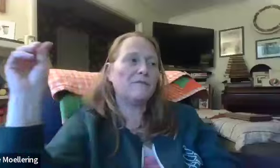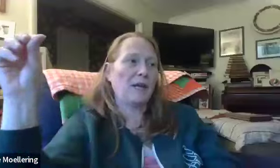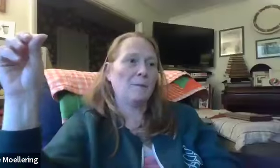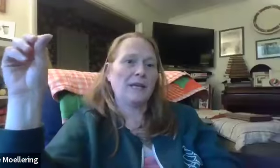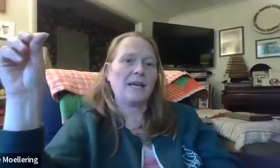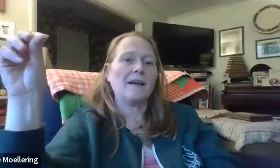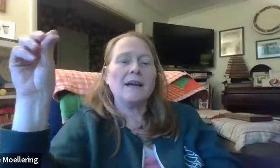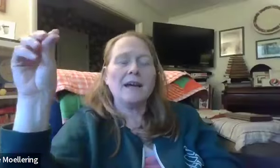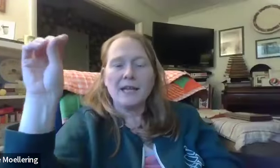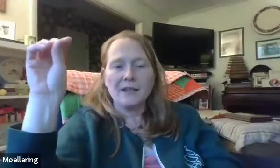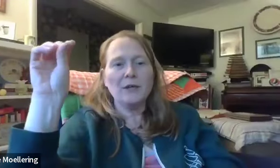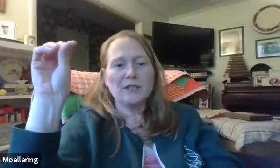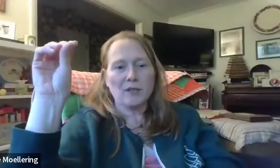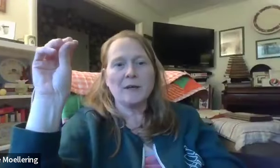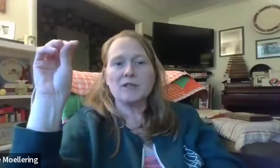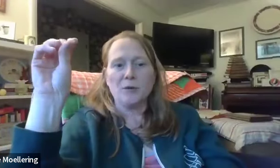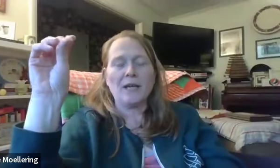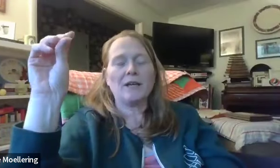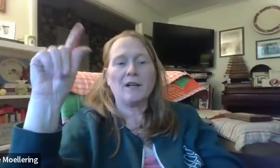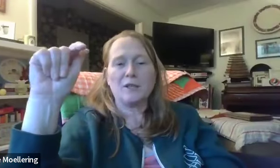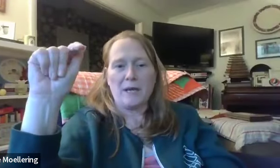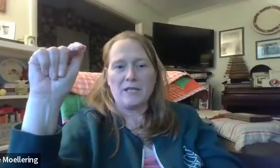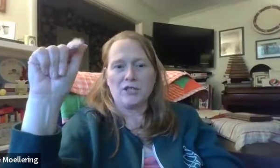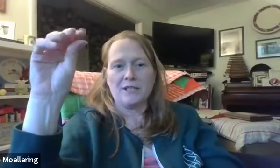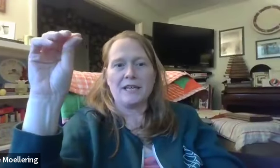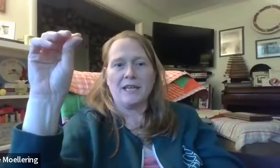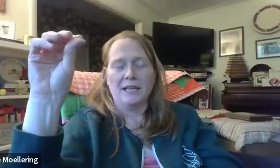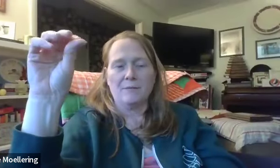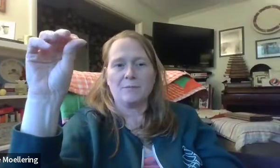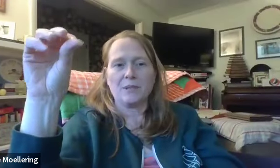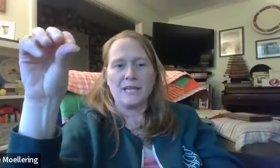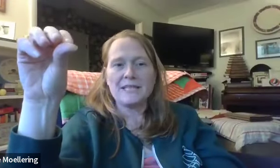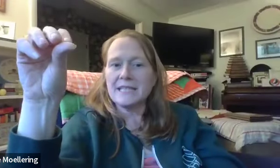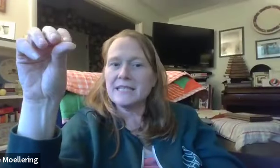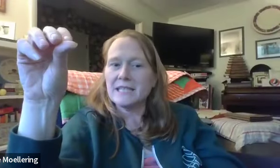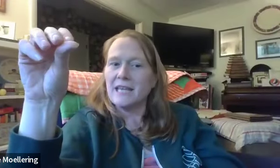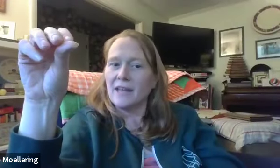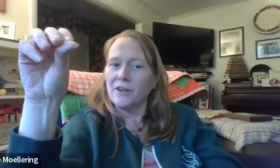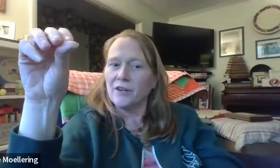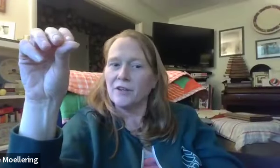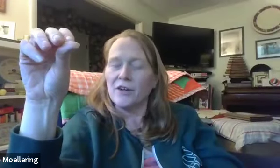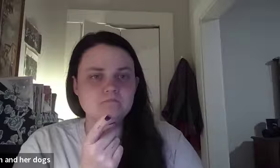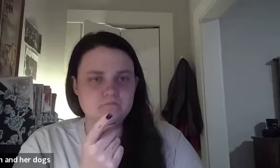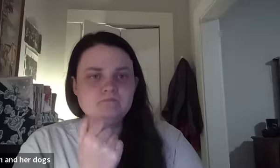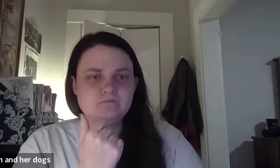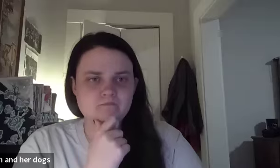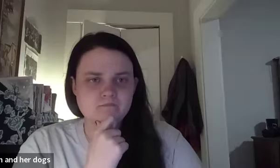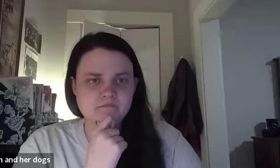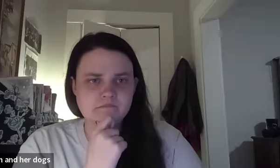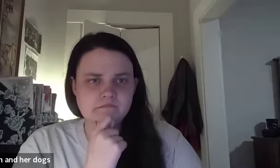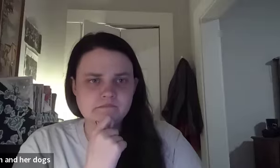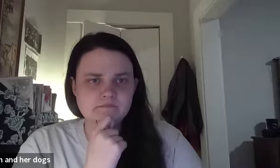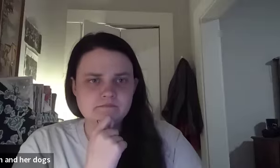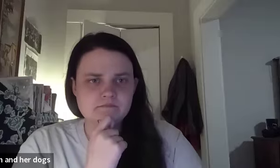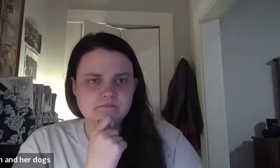we did family. I yeah. think we had talked about doing occupations and places together, Hmm. and then we can keep